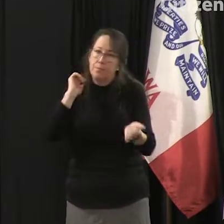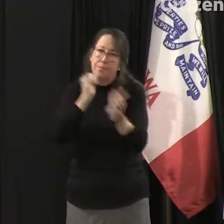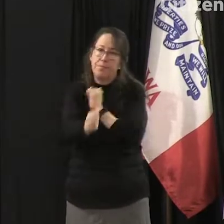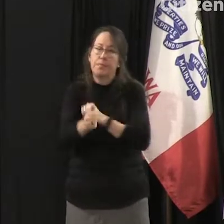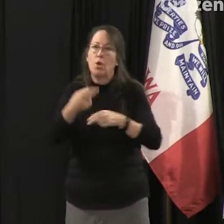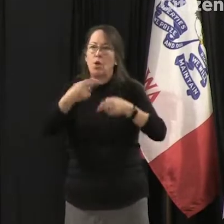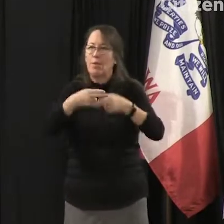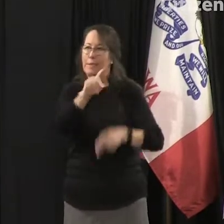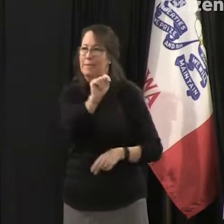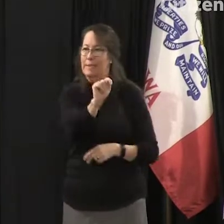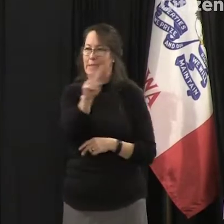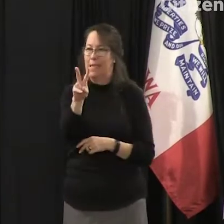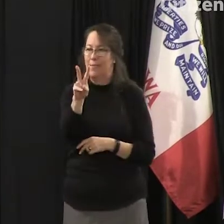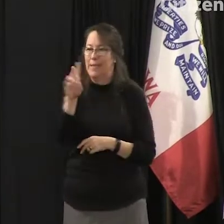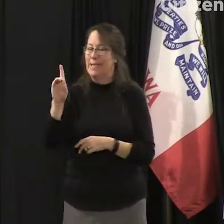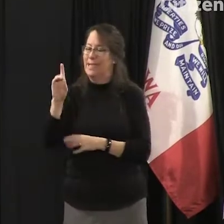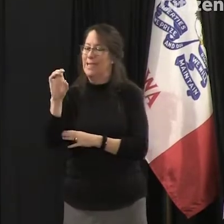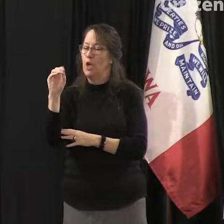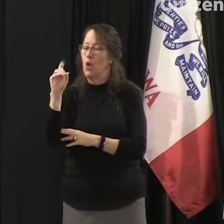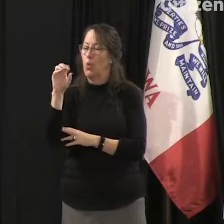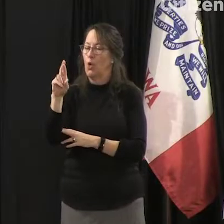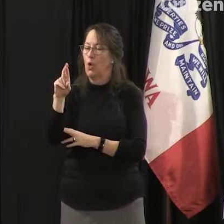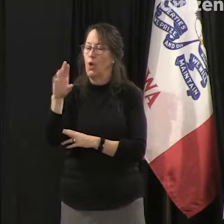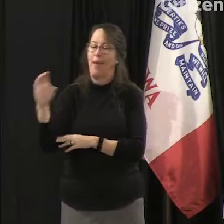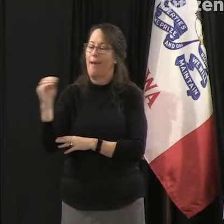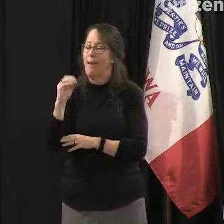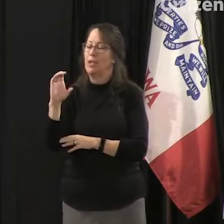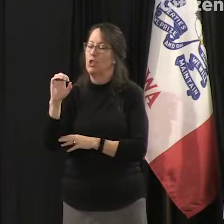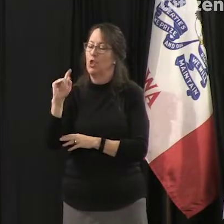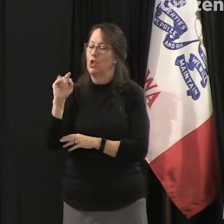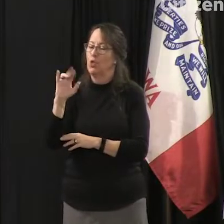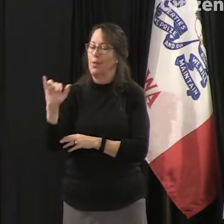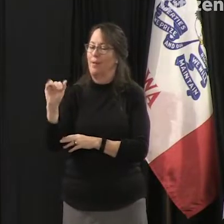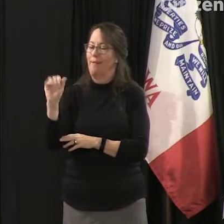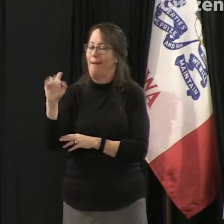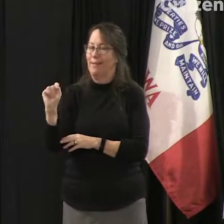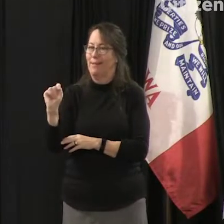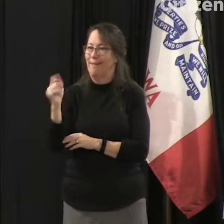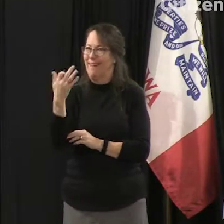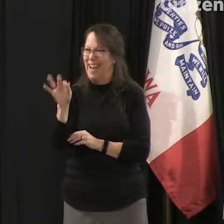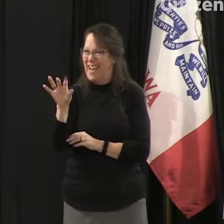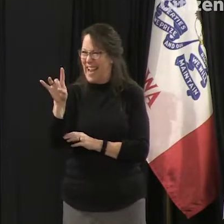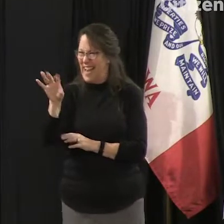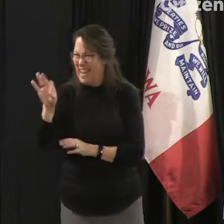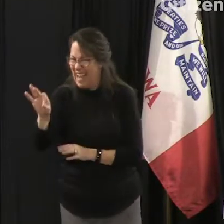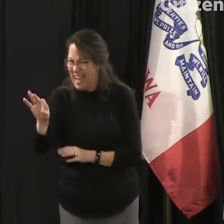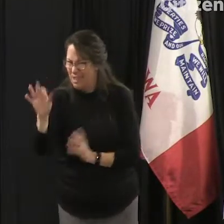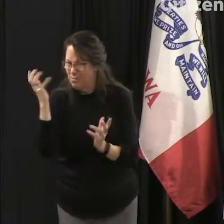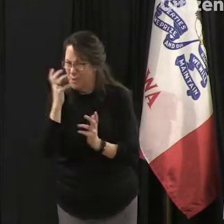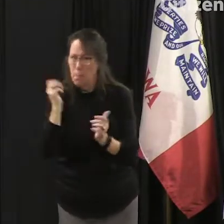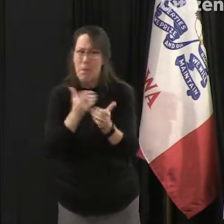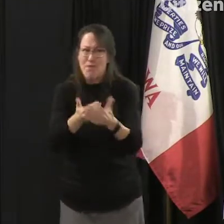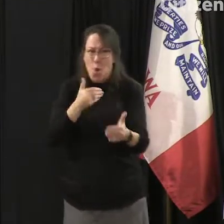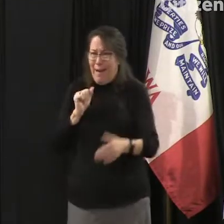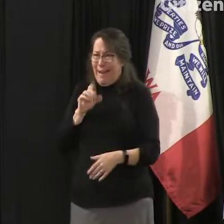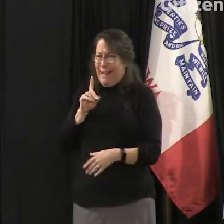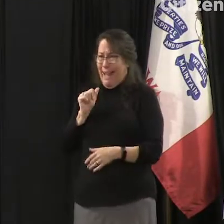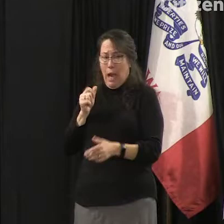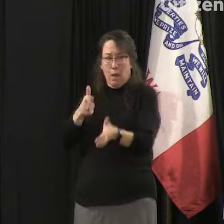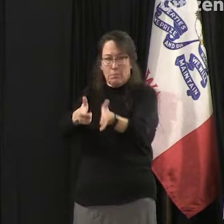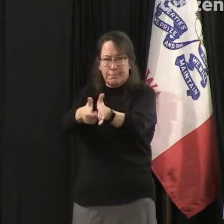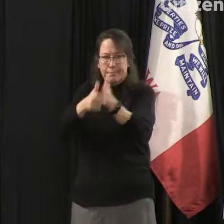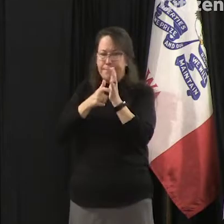called the TV Decoder and Circuitry Act, 1989, before we got the ADA passed, which